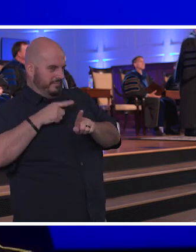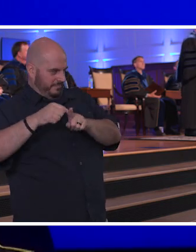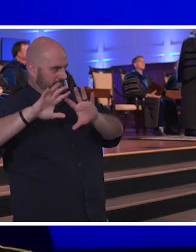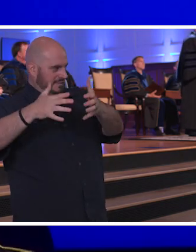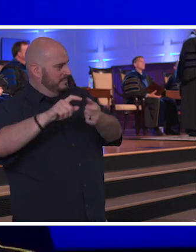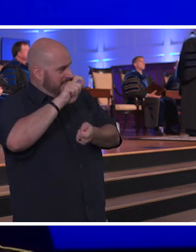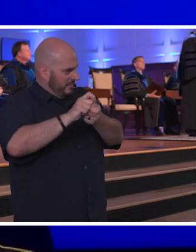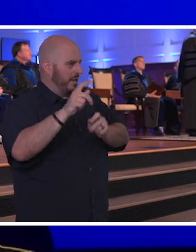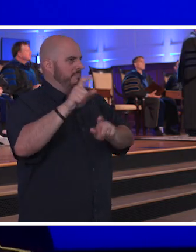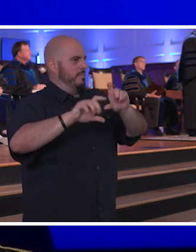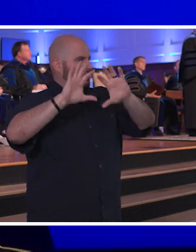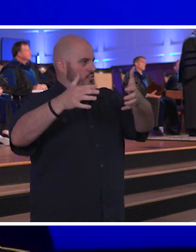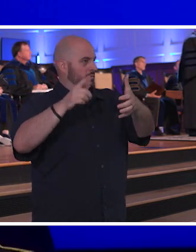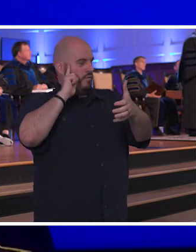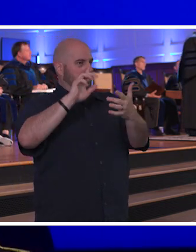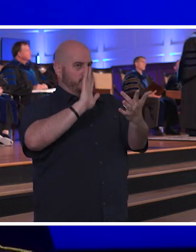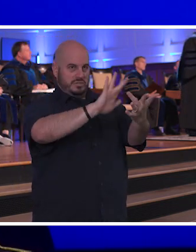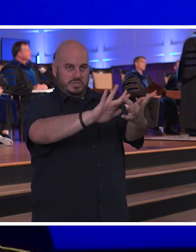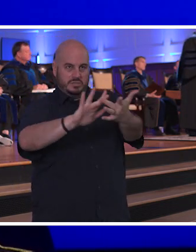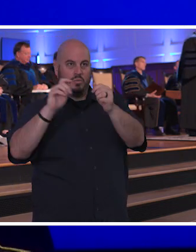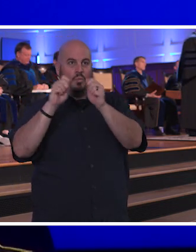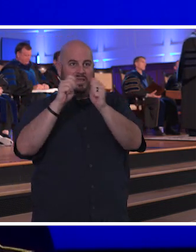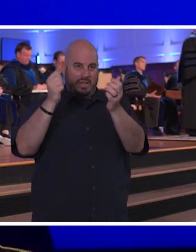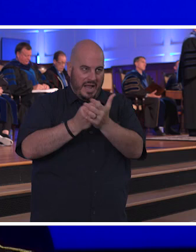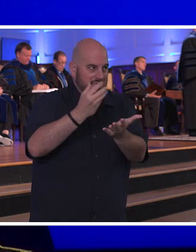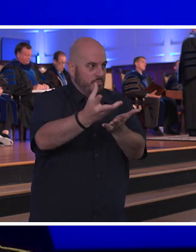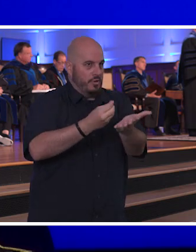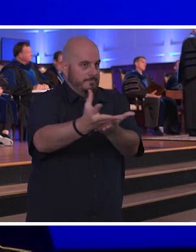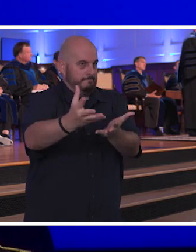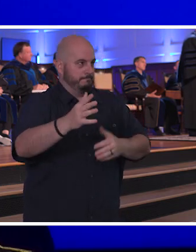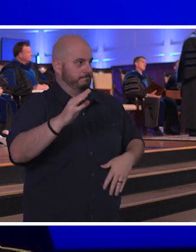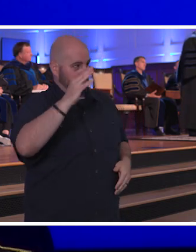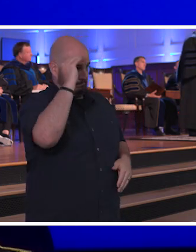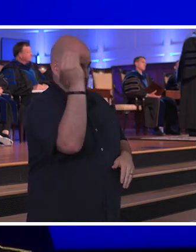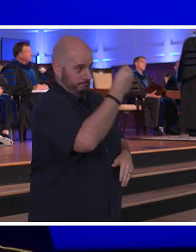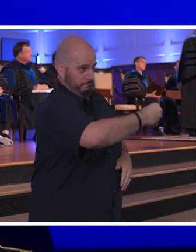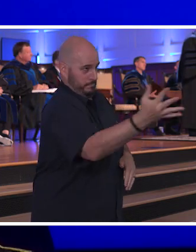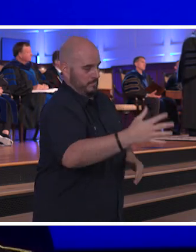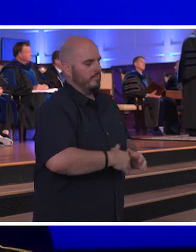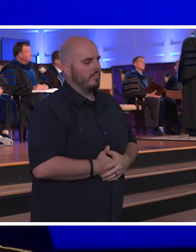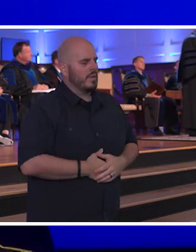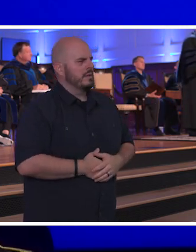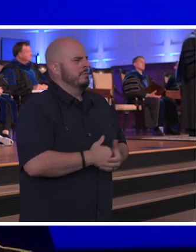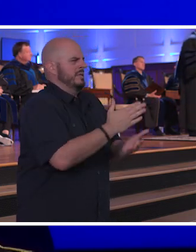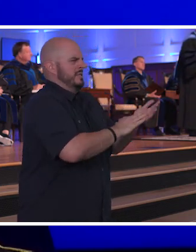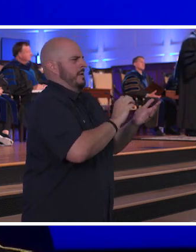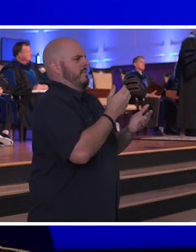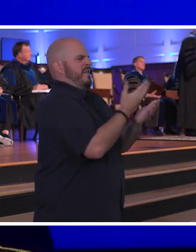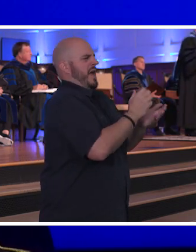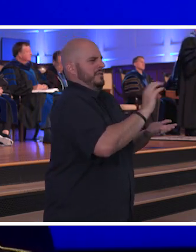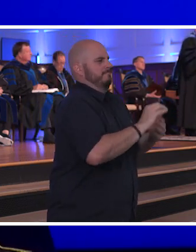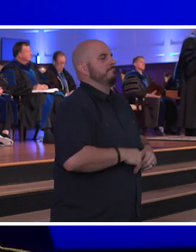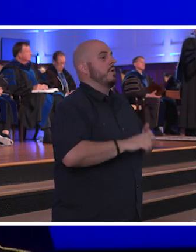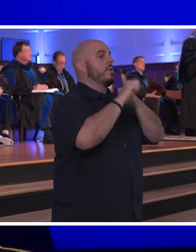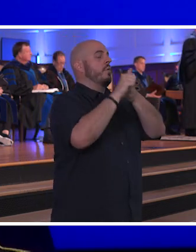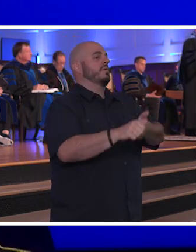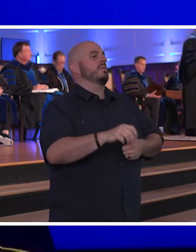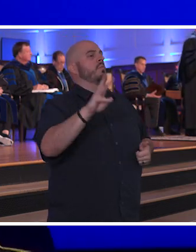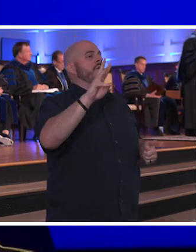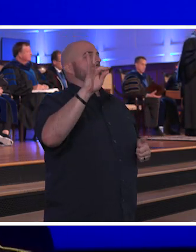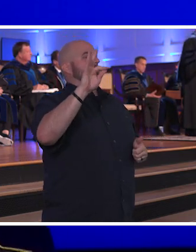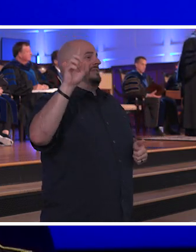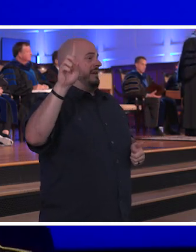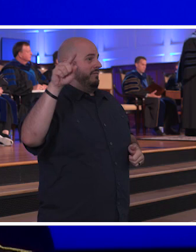be reached with the gospel. And just a little facts here for you. According to the World Federation of the Deaf, there are more